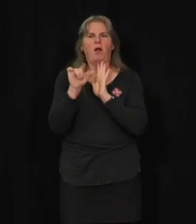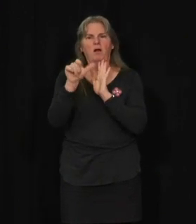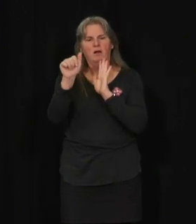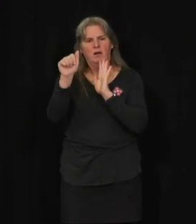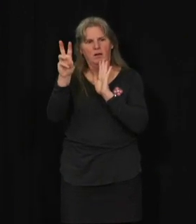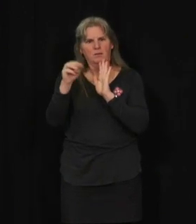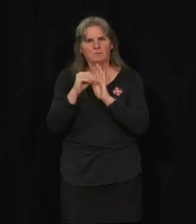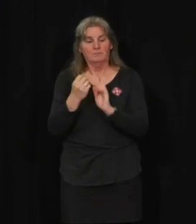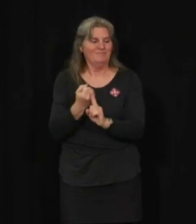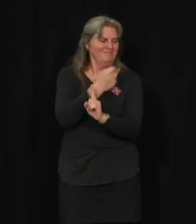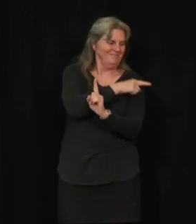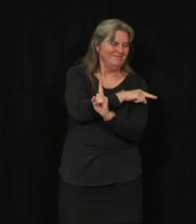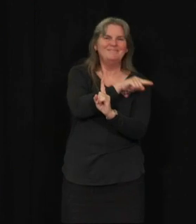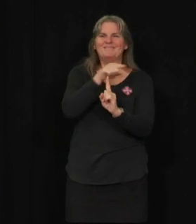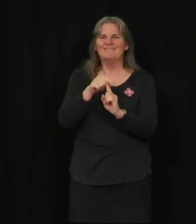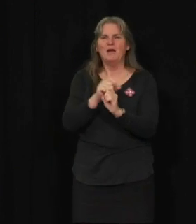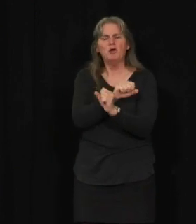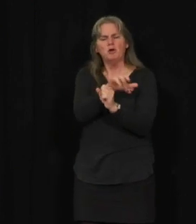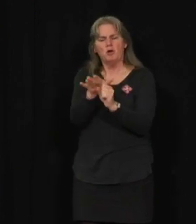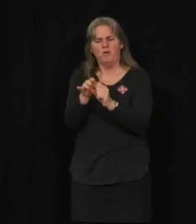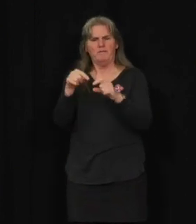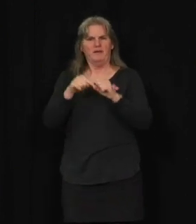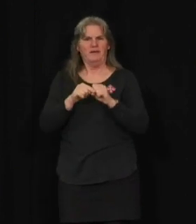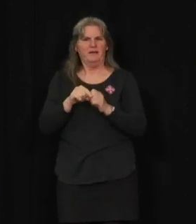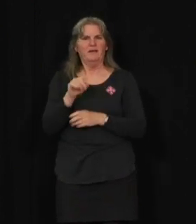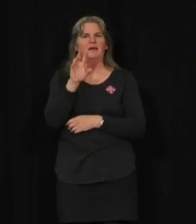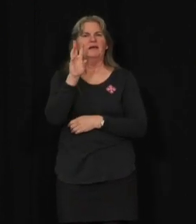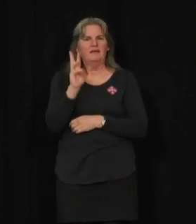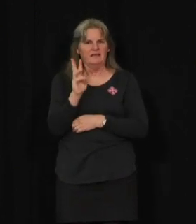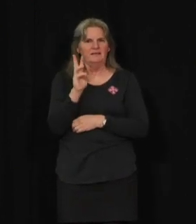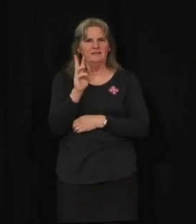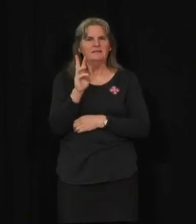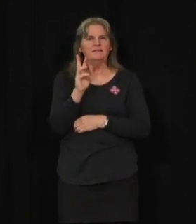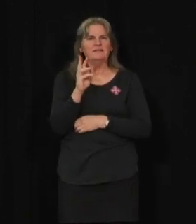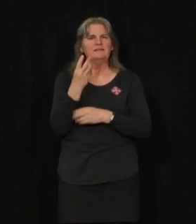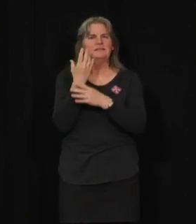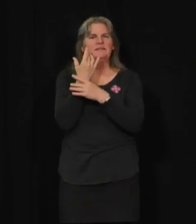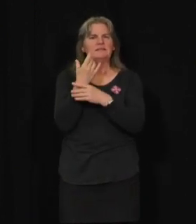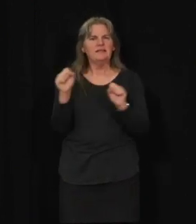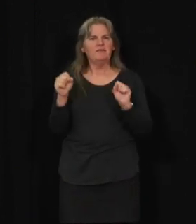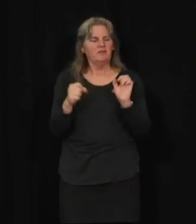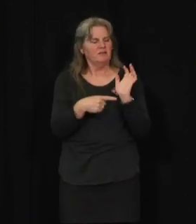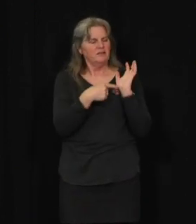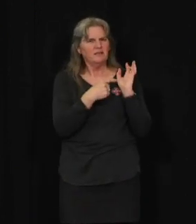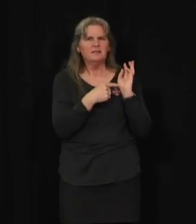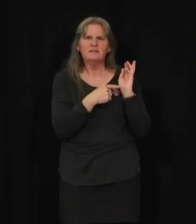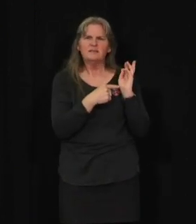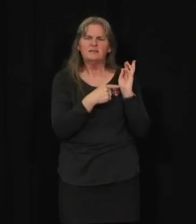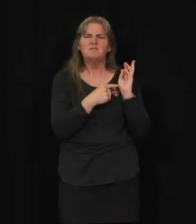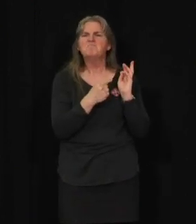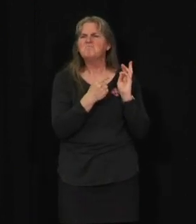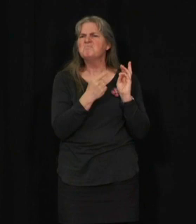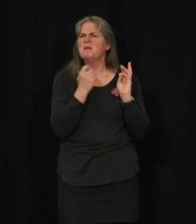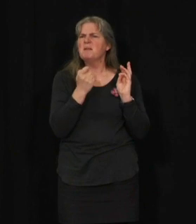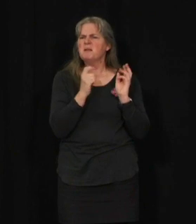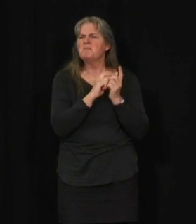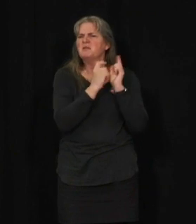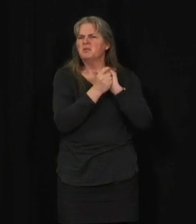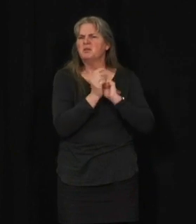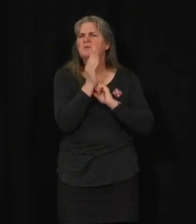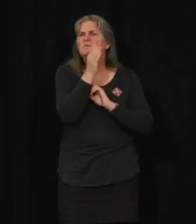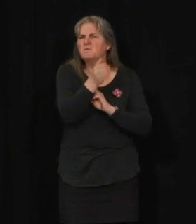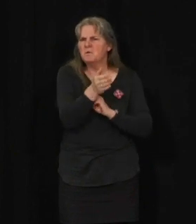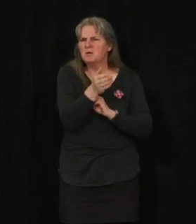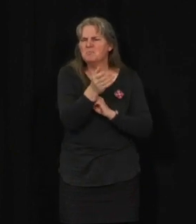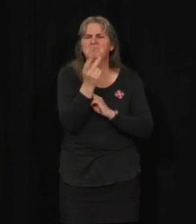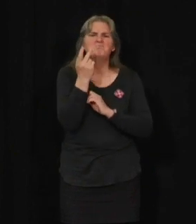back to COVID, you'll note that our 6 steps to staying safe may be tweaked slightly in the days to come, with